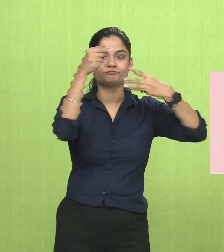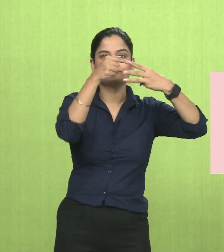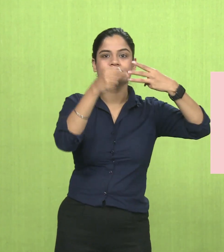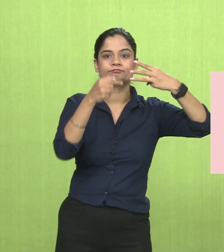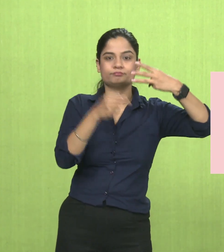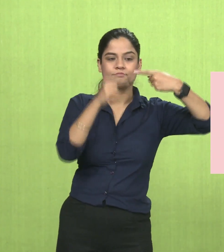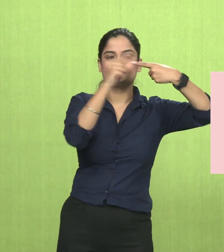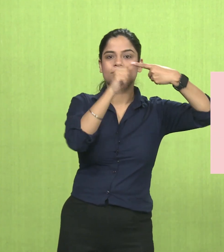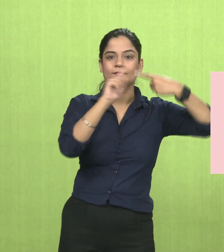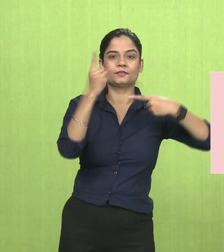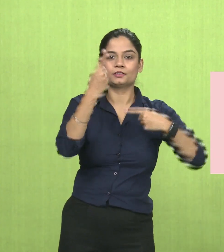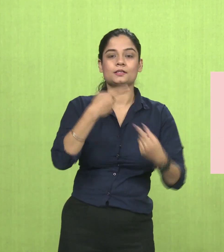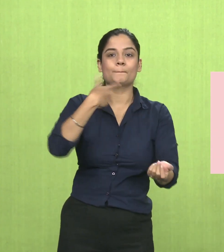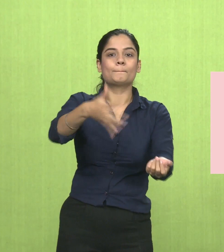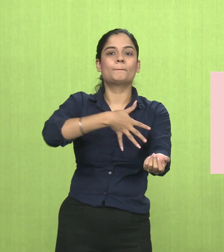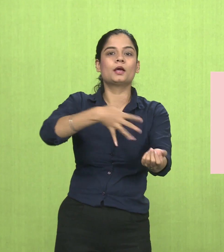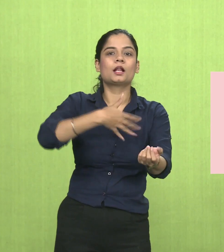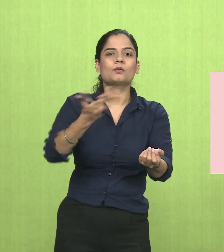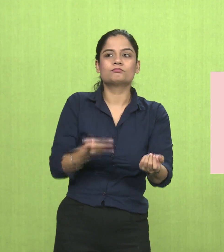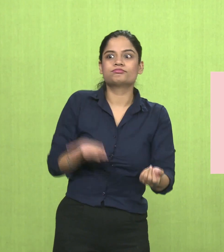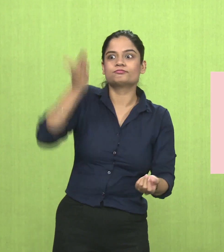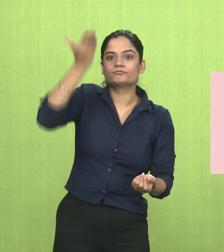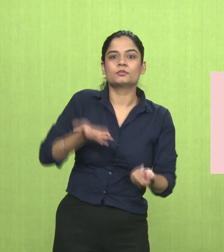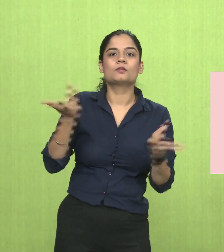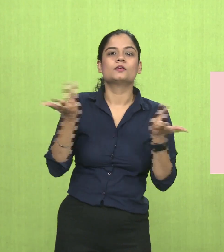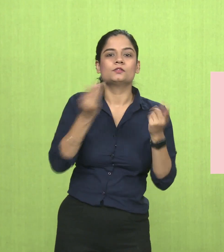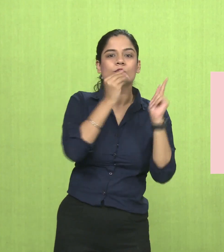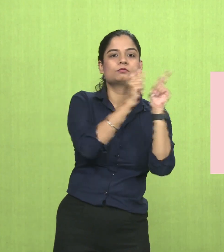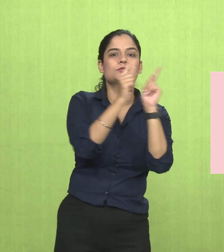diabetes, modification that happens due to malfunctioning in the body.